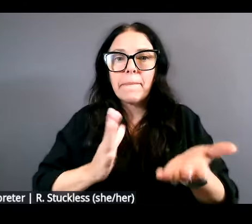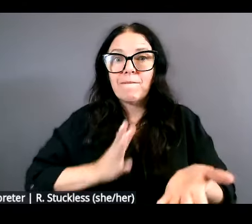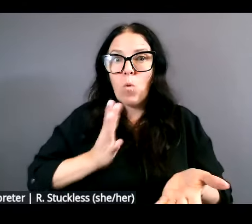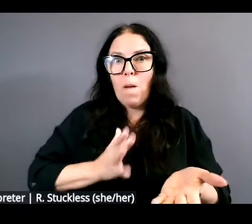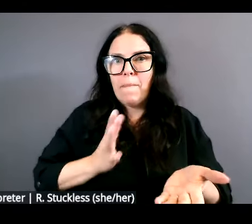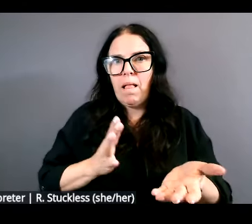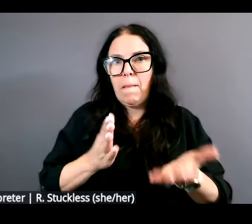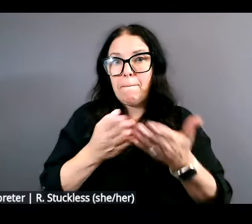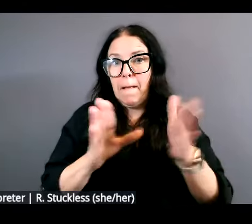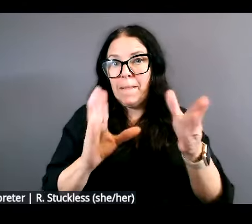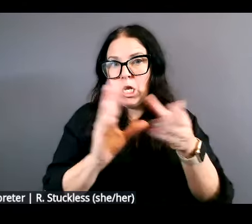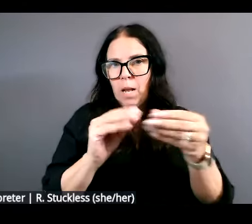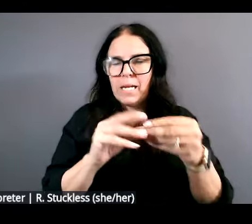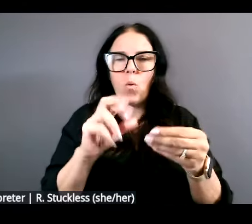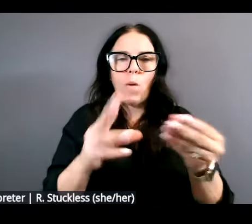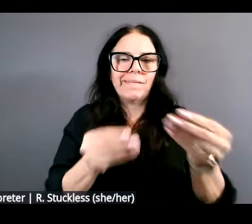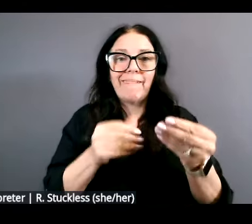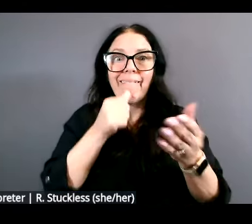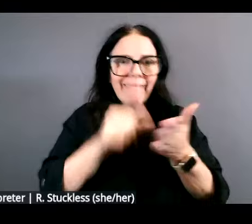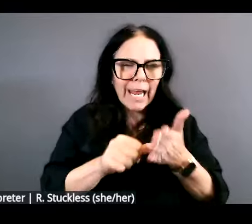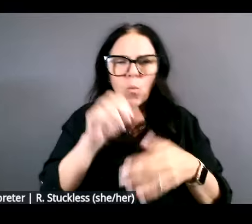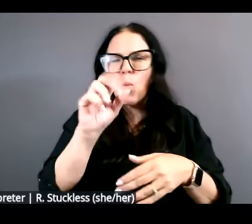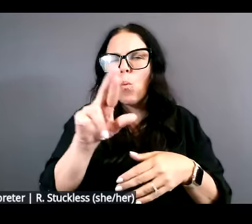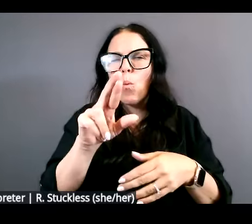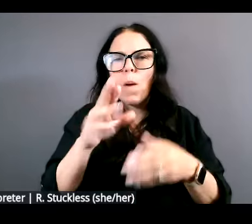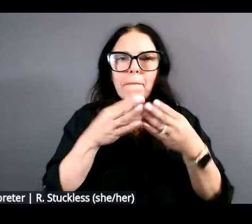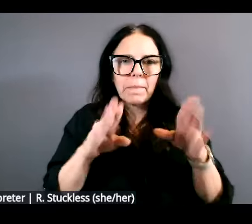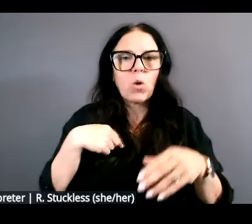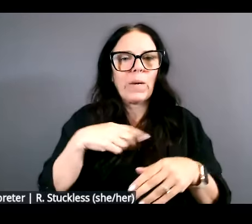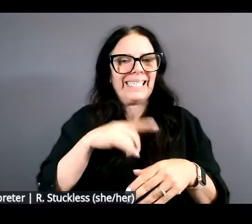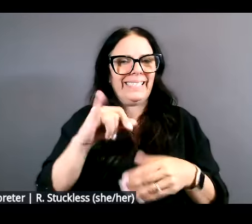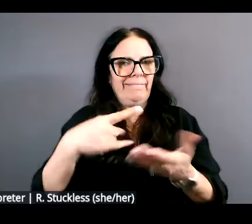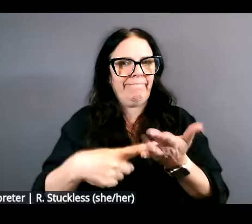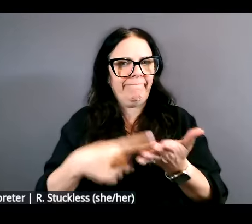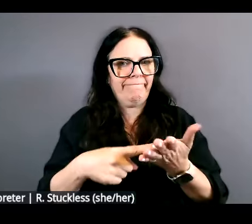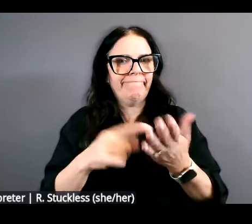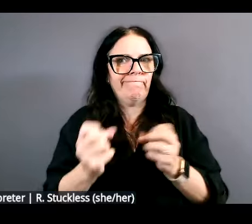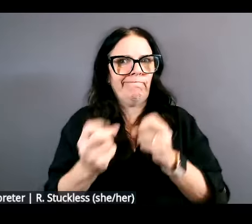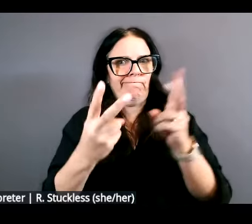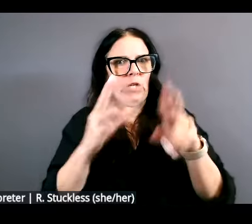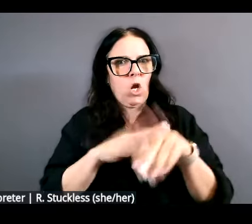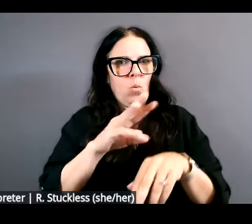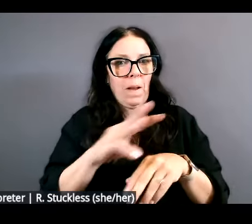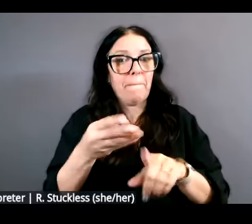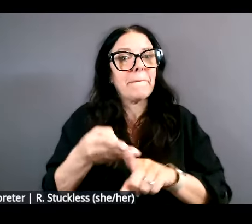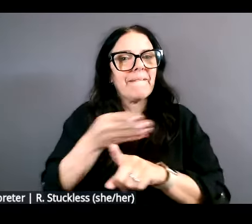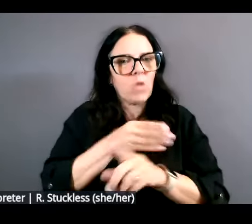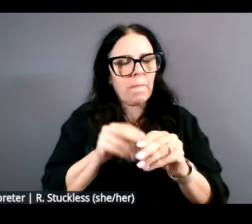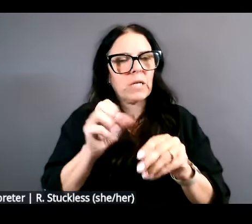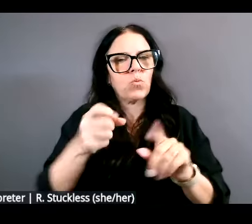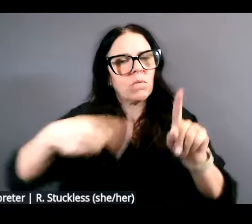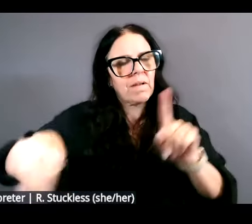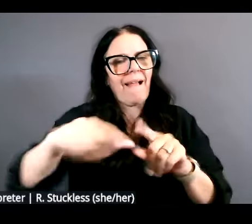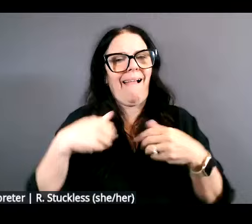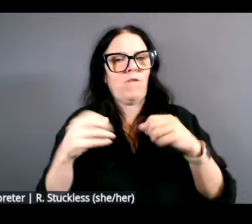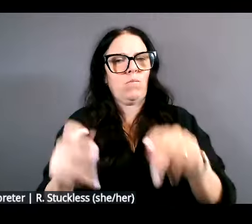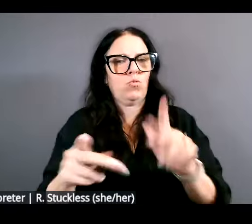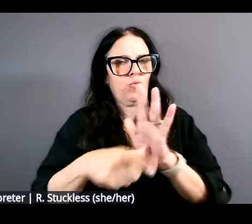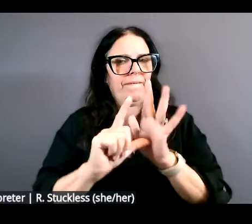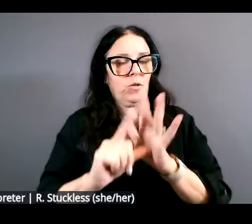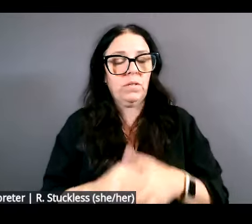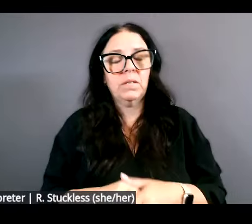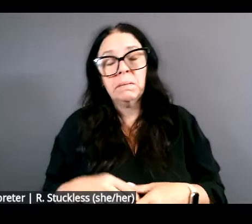it's a formal document about posting those out to the web so that in advance of the meeting, everybody's got a chance to look at it. yeah, that's